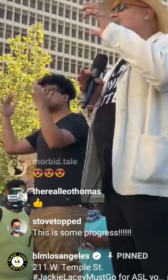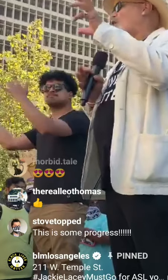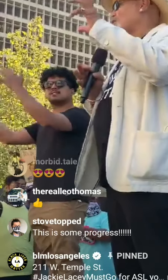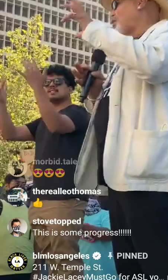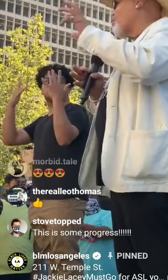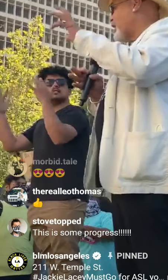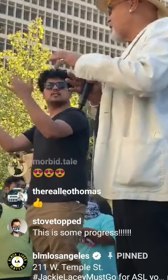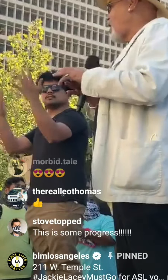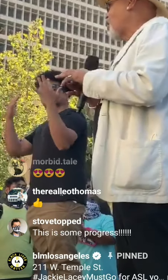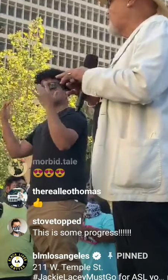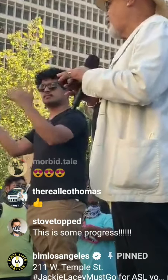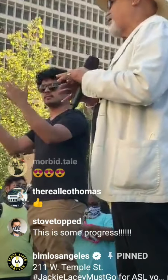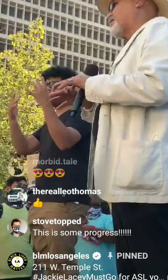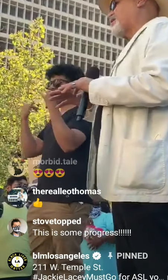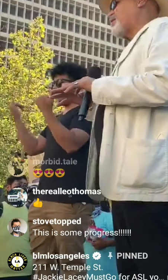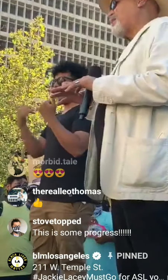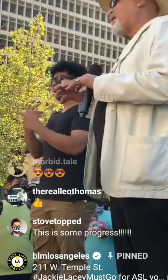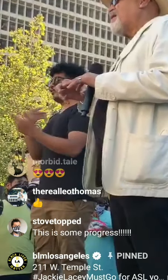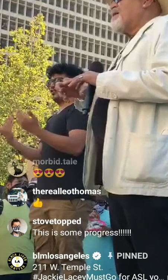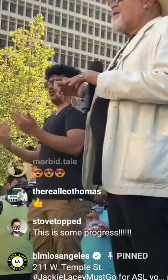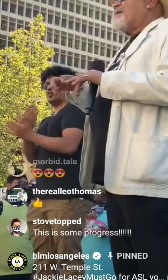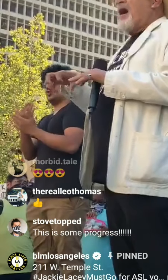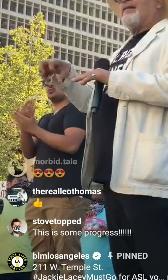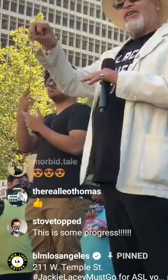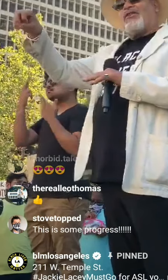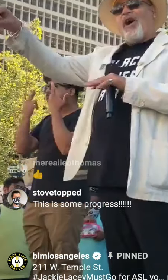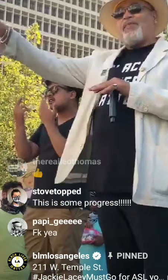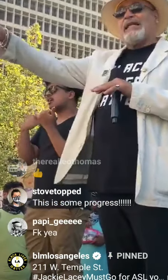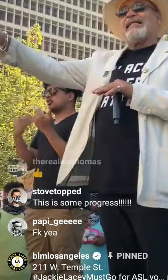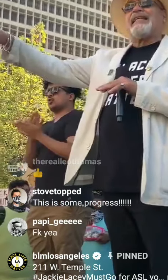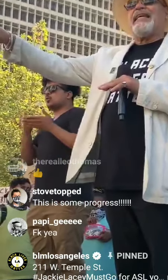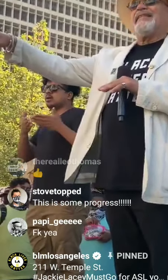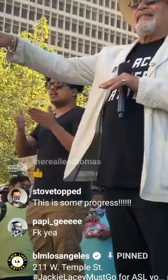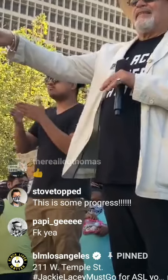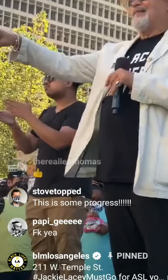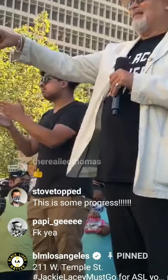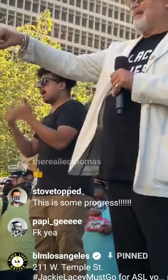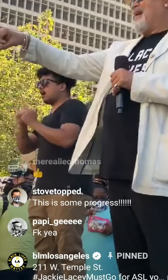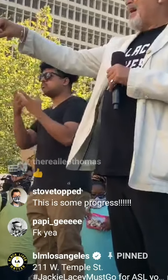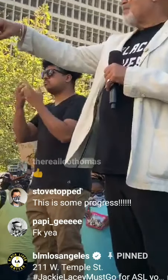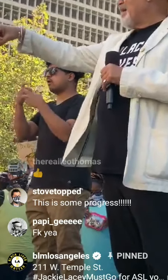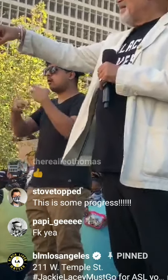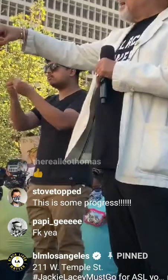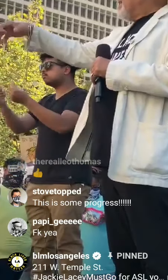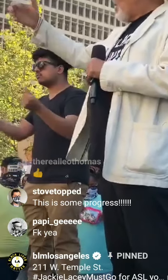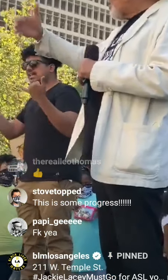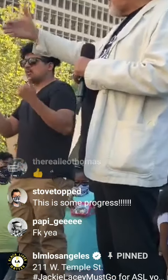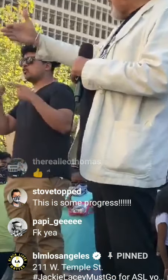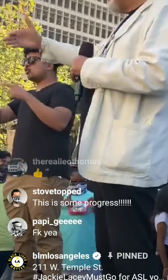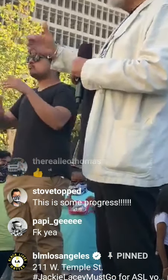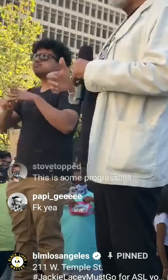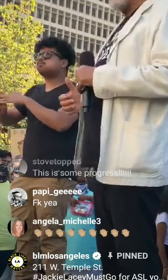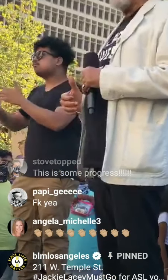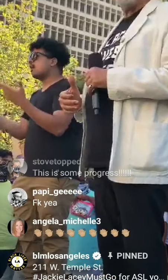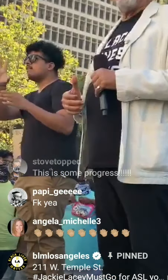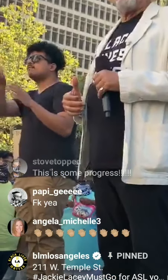And to find real alternatives. And so your presence here has meant